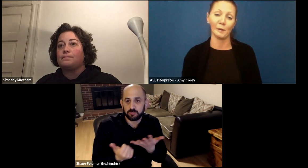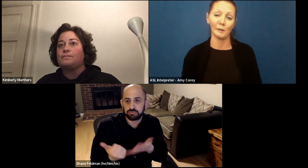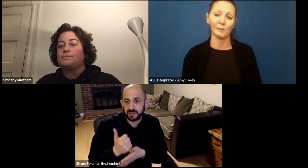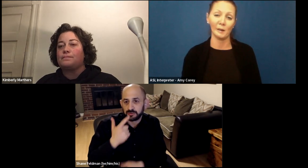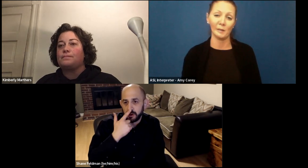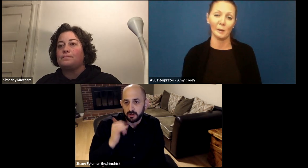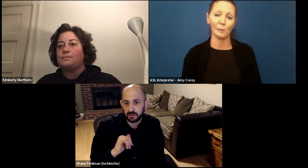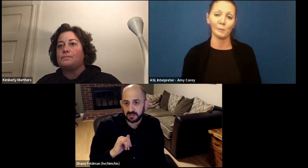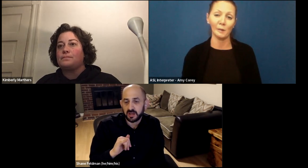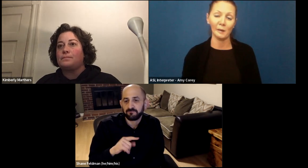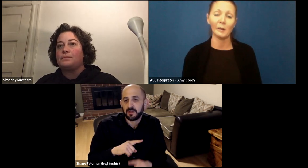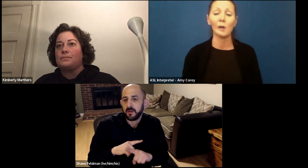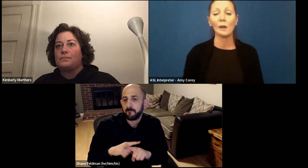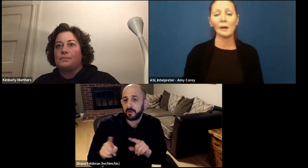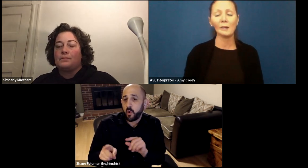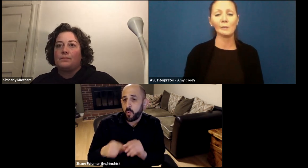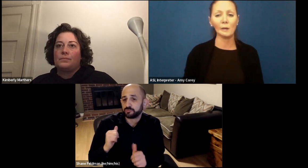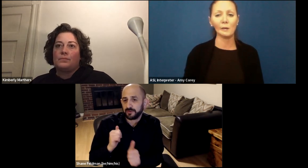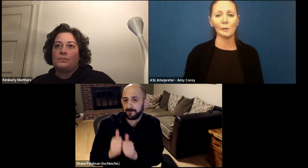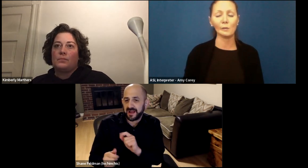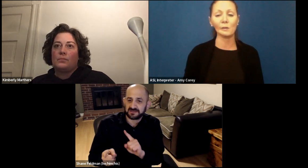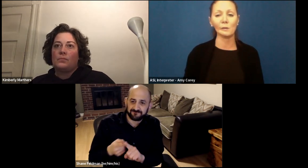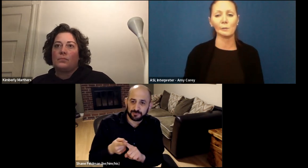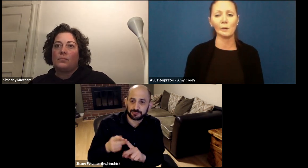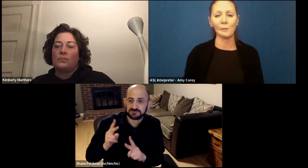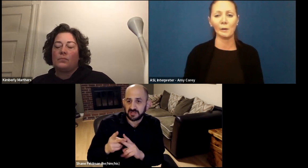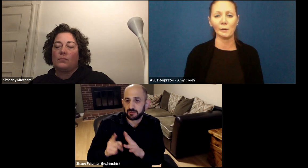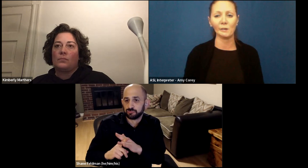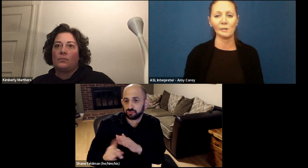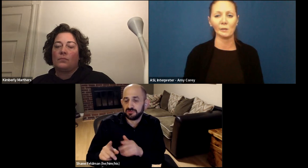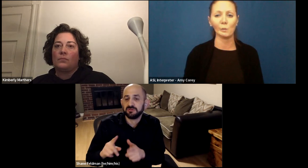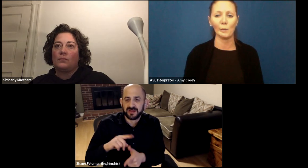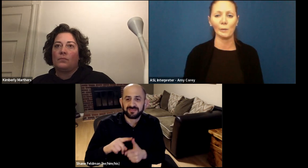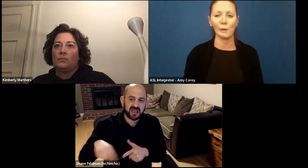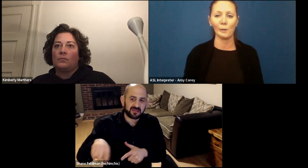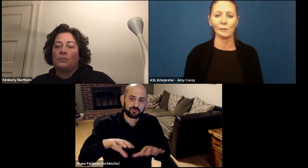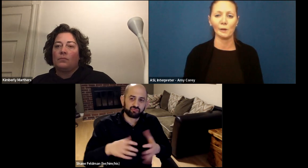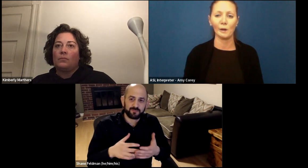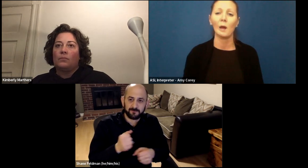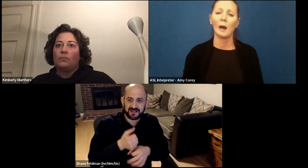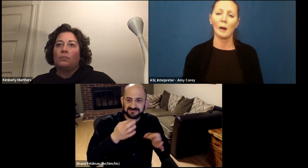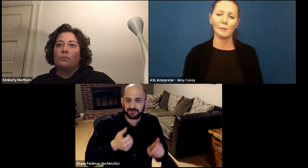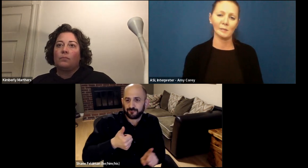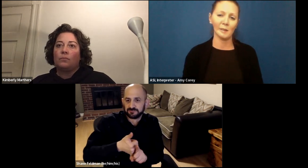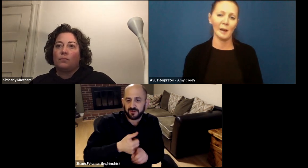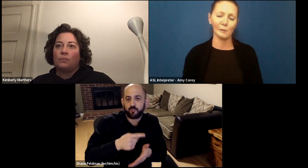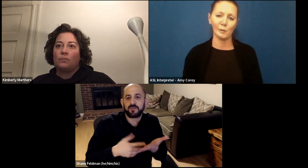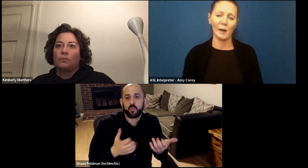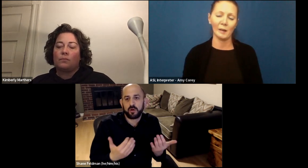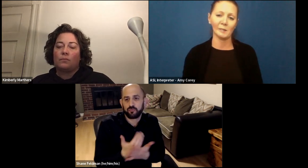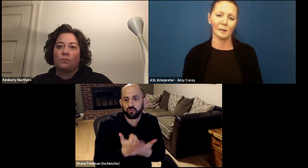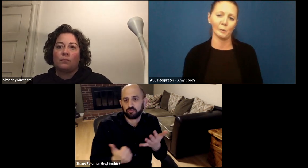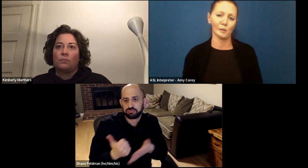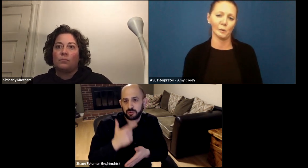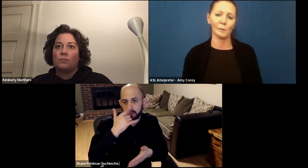and imperative data that would be kind of, imperative to discuss what the priorities are. Obviously, after